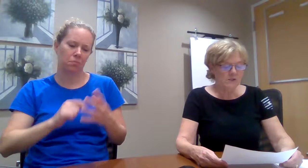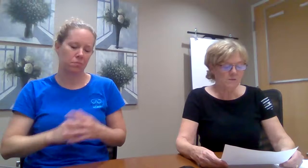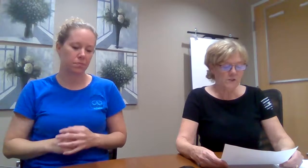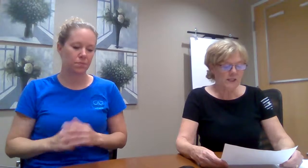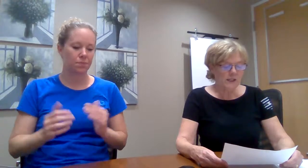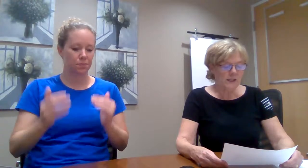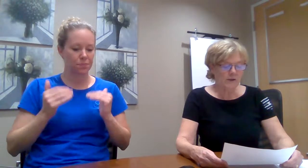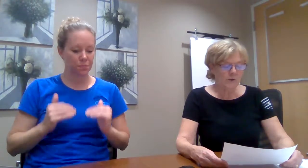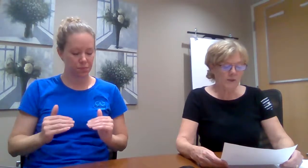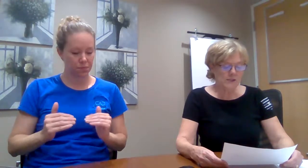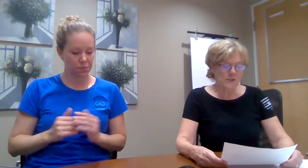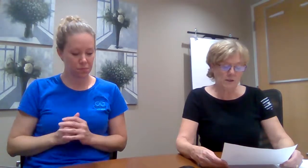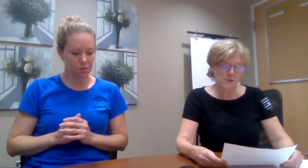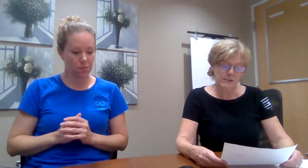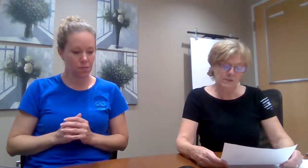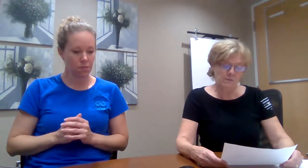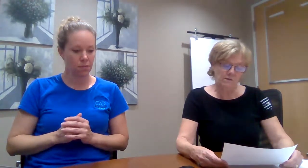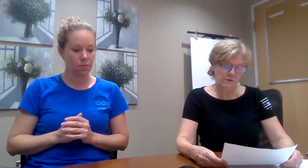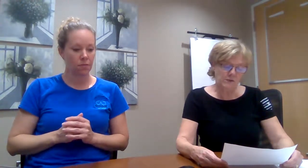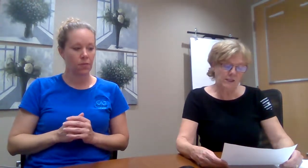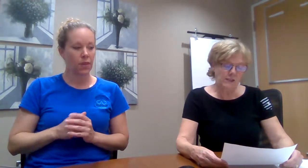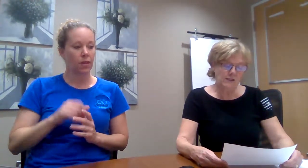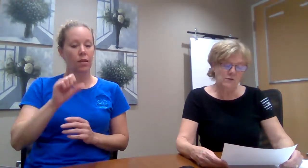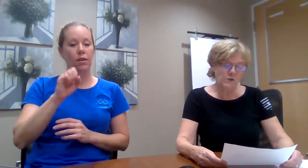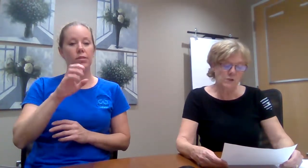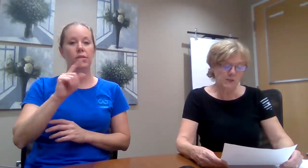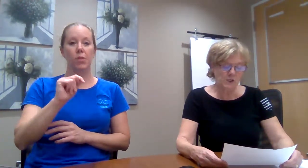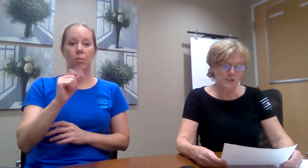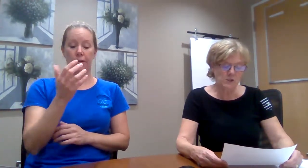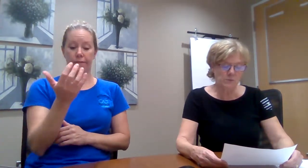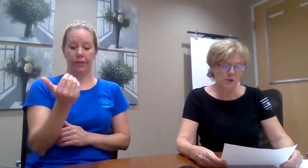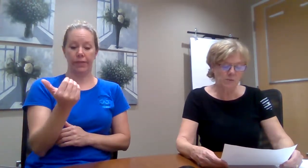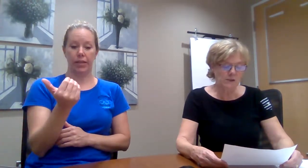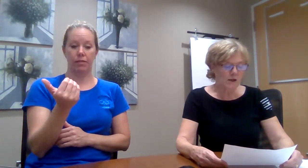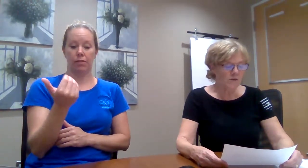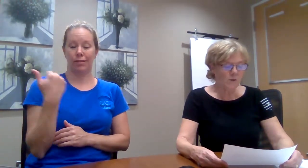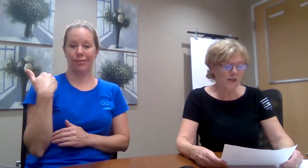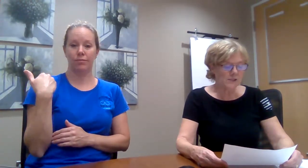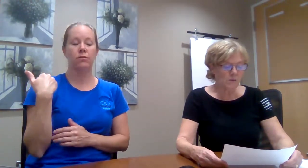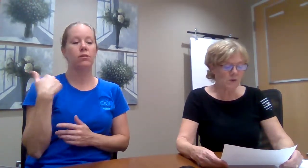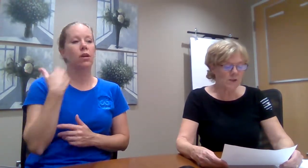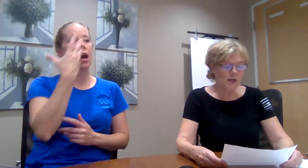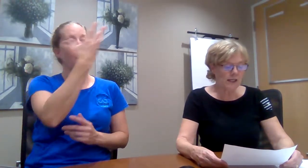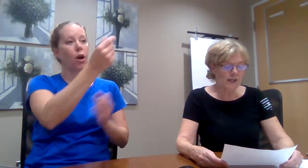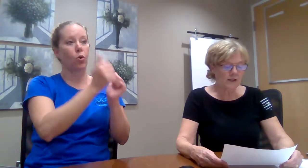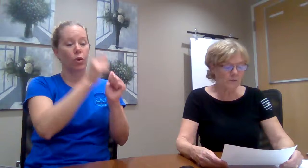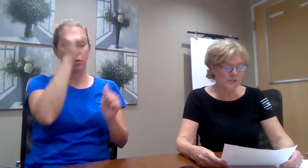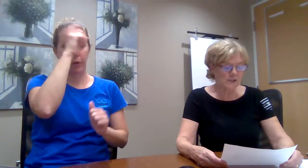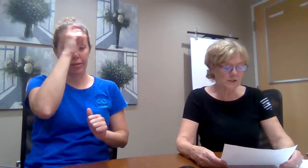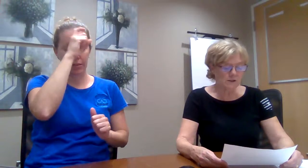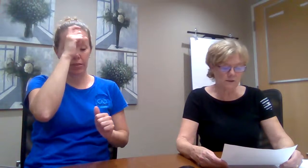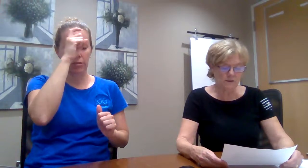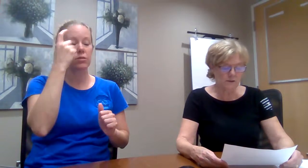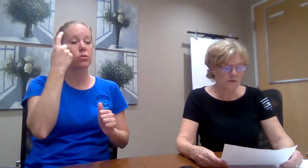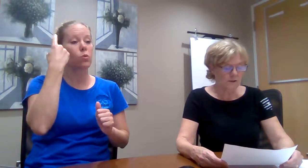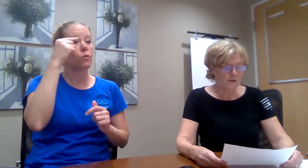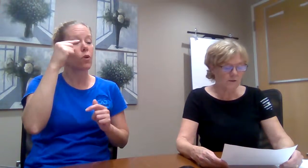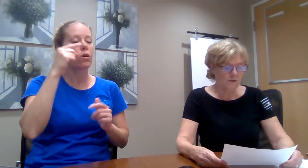My reason for taking out a resident on September 15th is for a specialist appointment. Otherwise, I would not likely risk